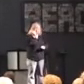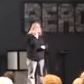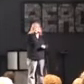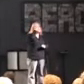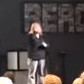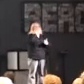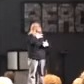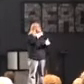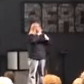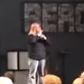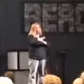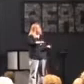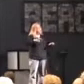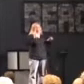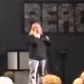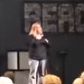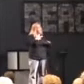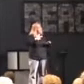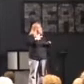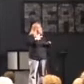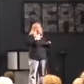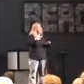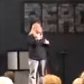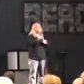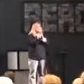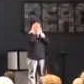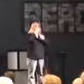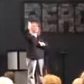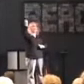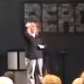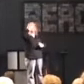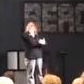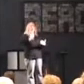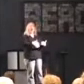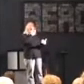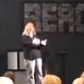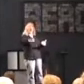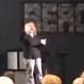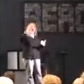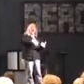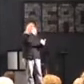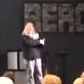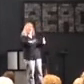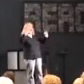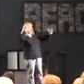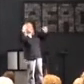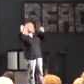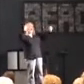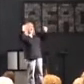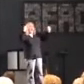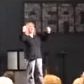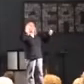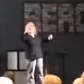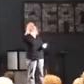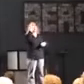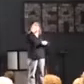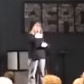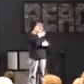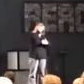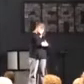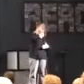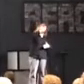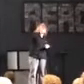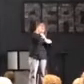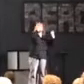quiet, unless he was singing in the shower, and it was full volume with, "Oh my darling, oh